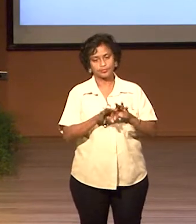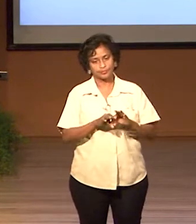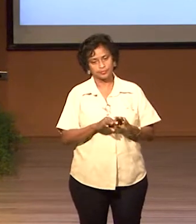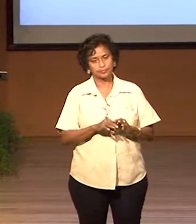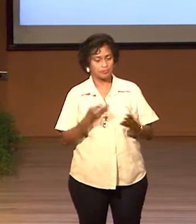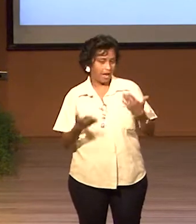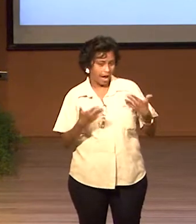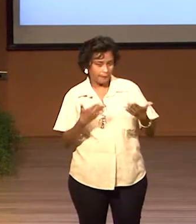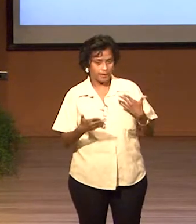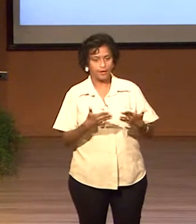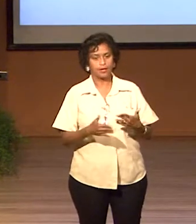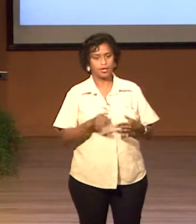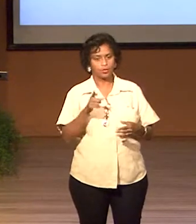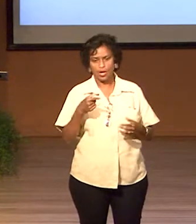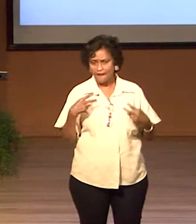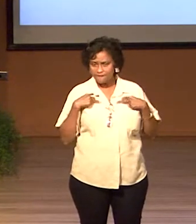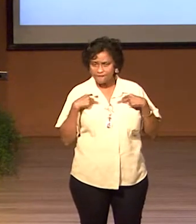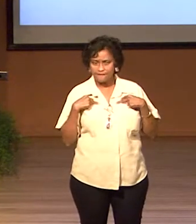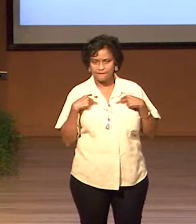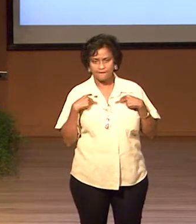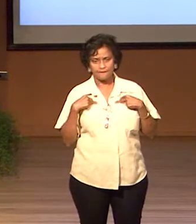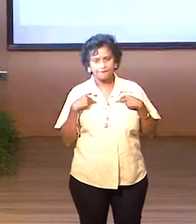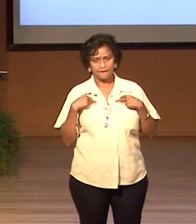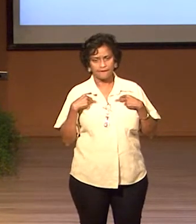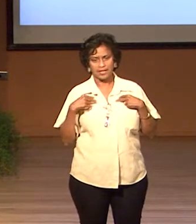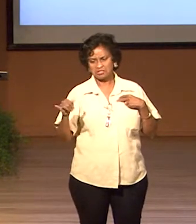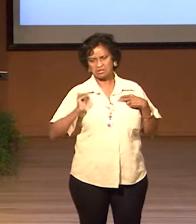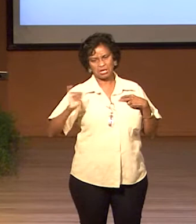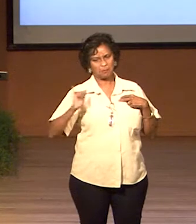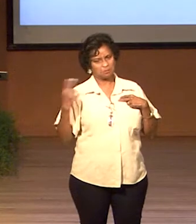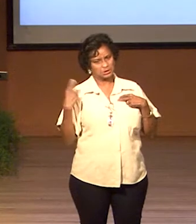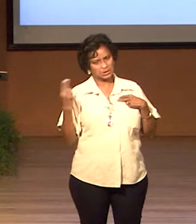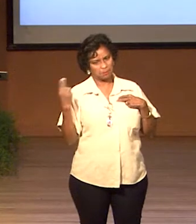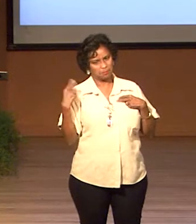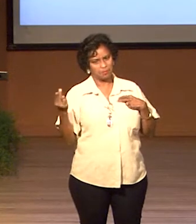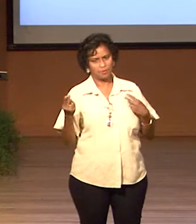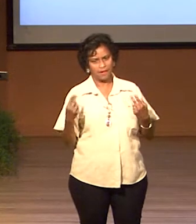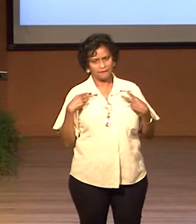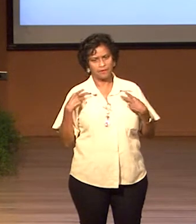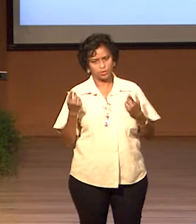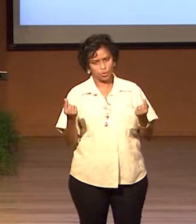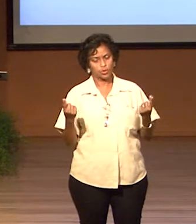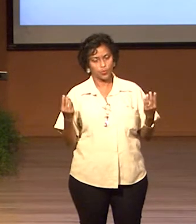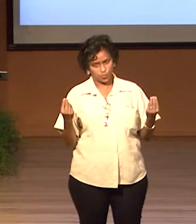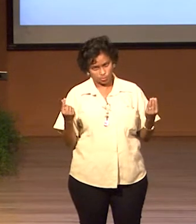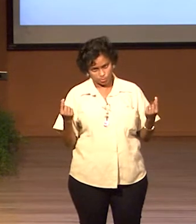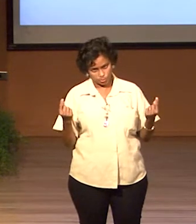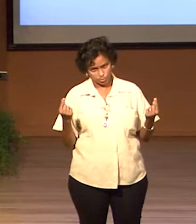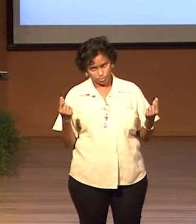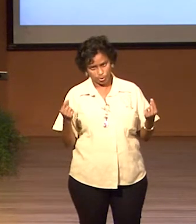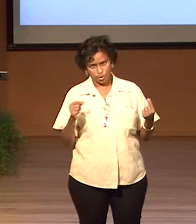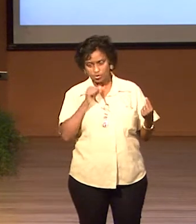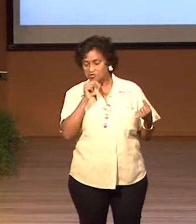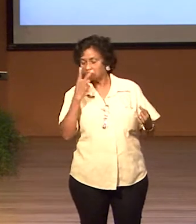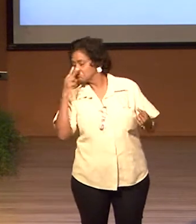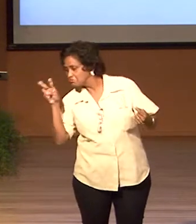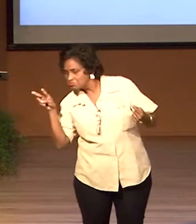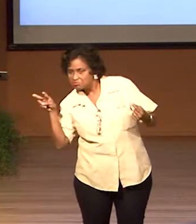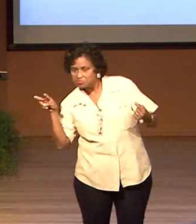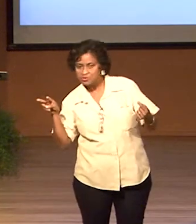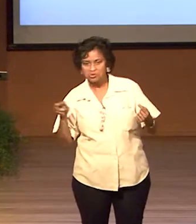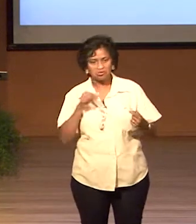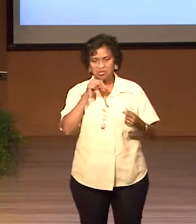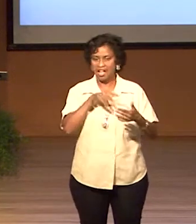have, there are millions and millions and millions of things that they do have. And our engagement with them should